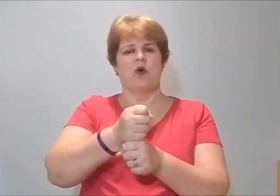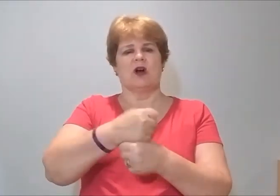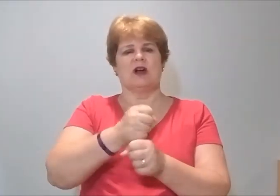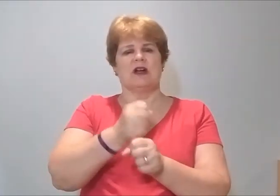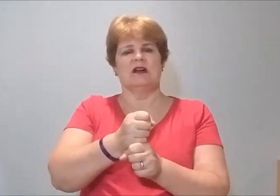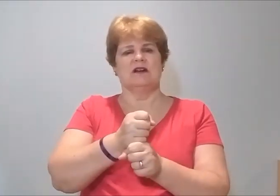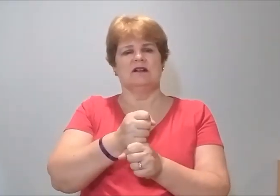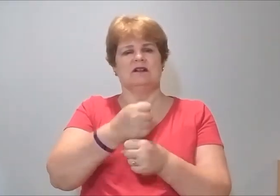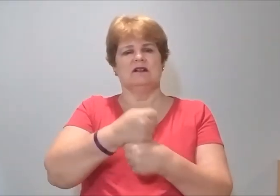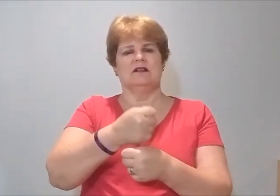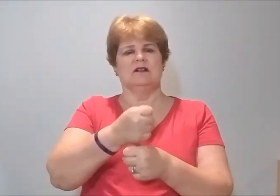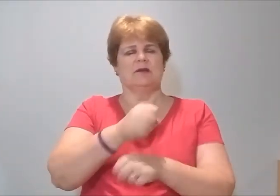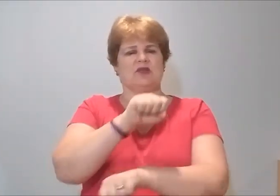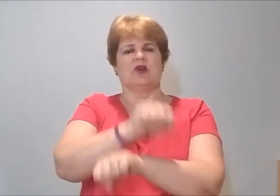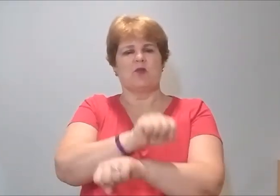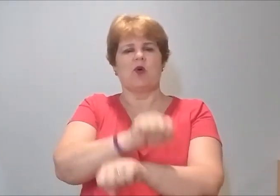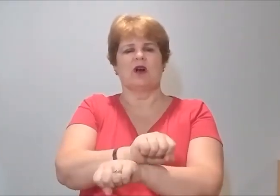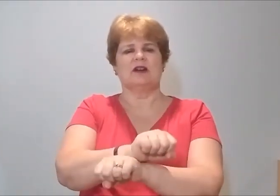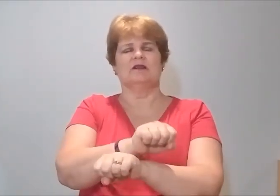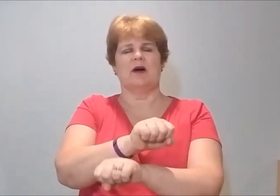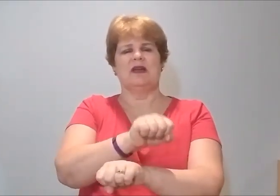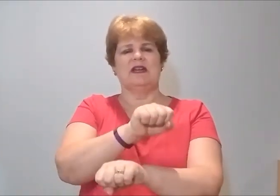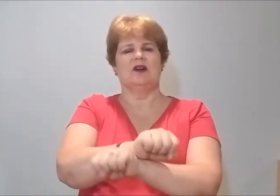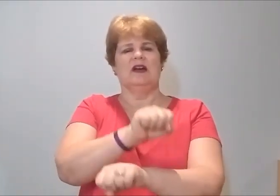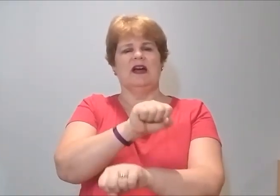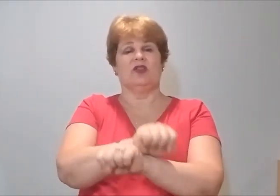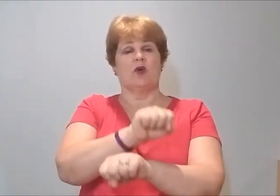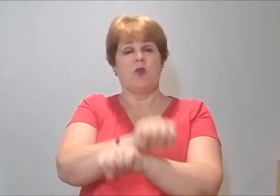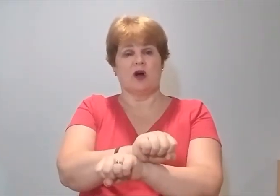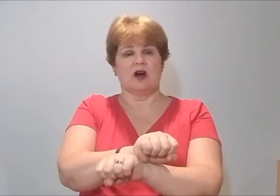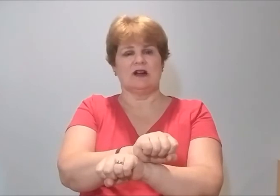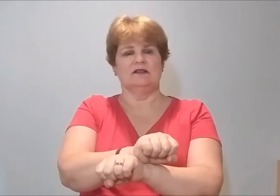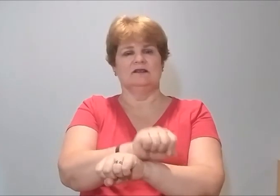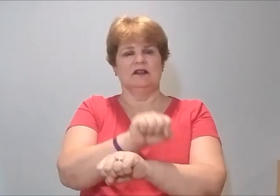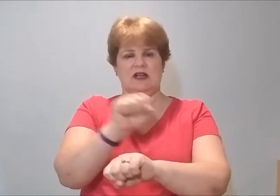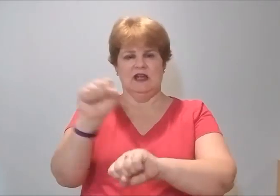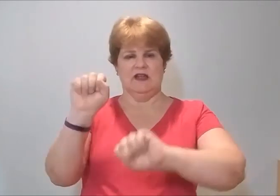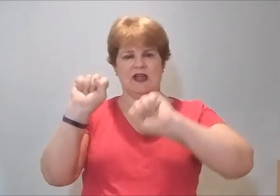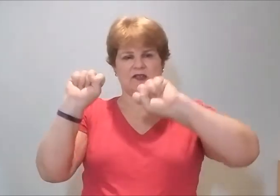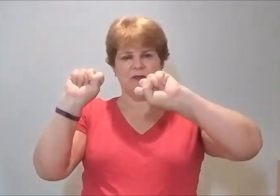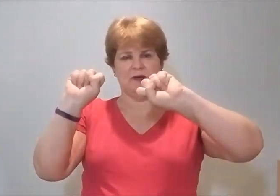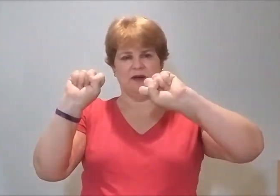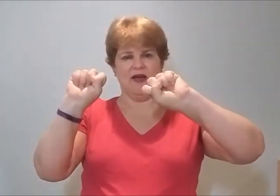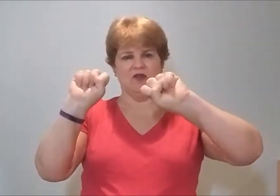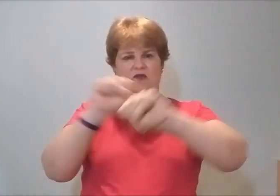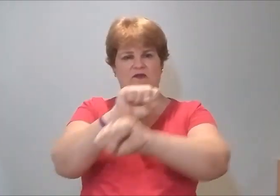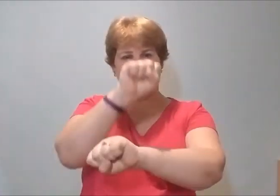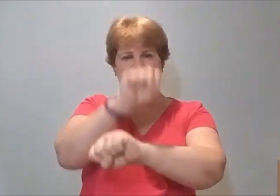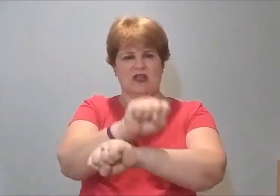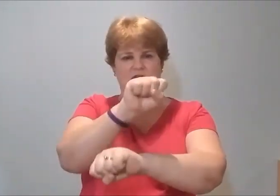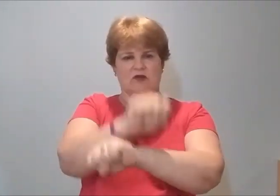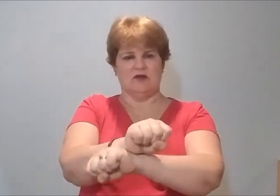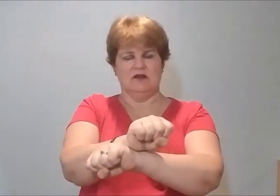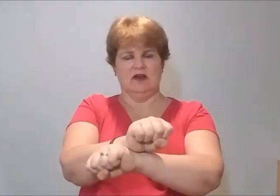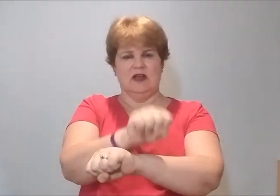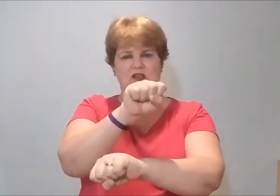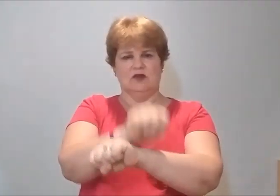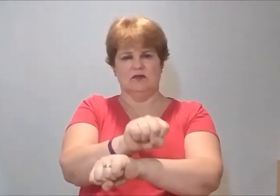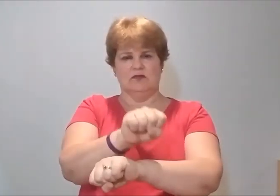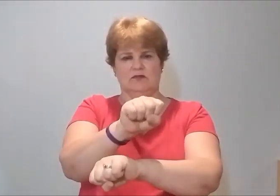work, work, not make, at the work. And that's made by having your fists together and you